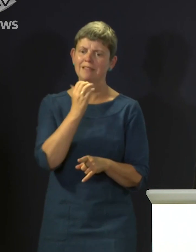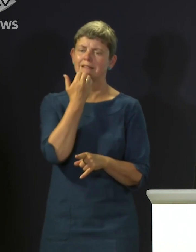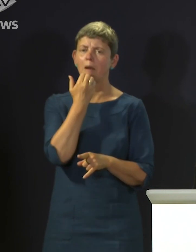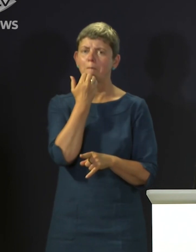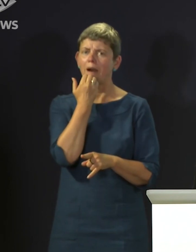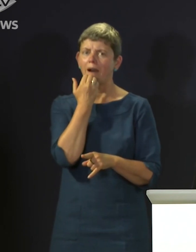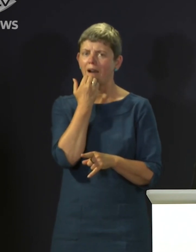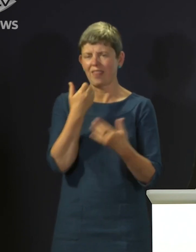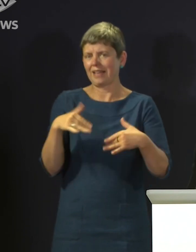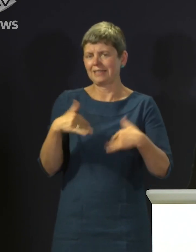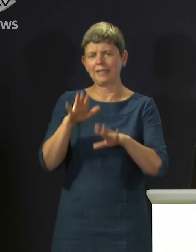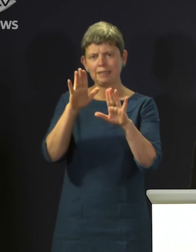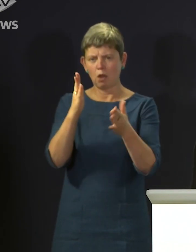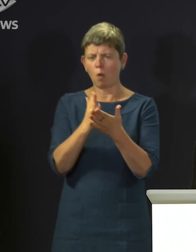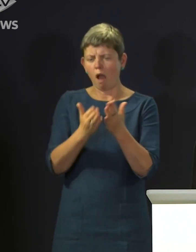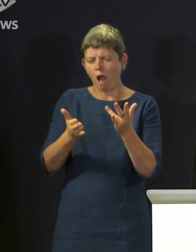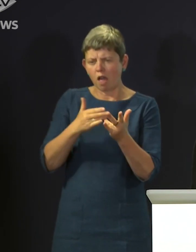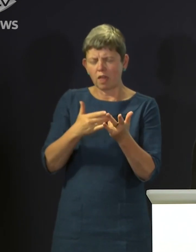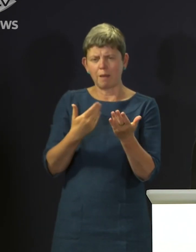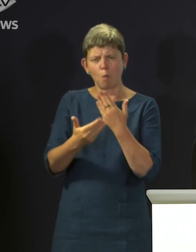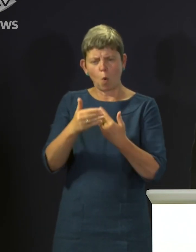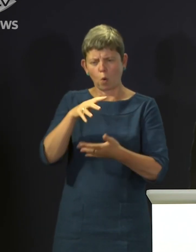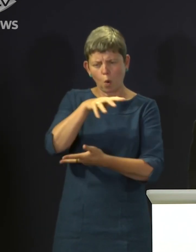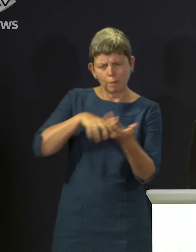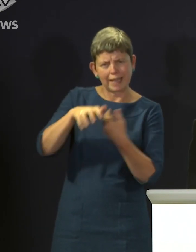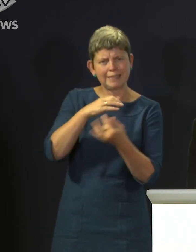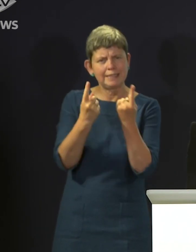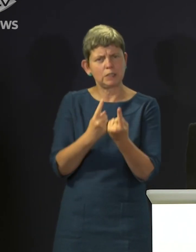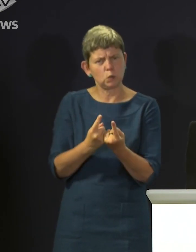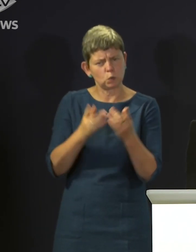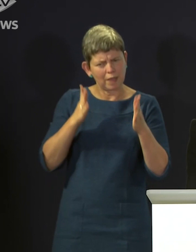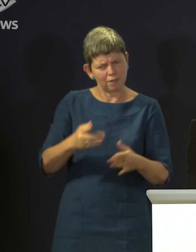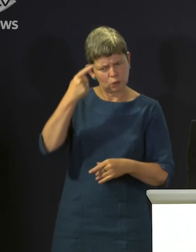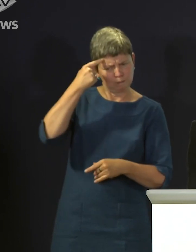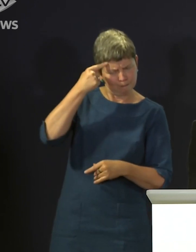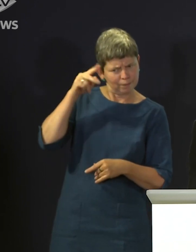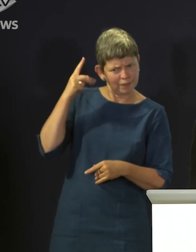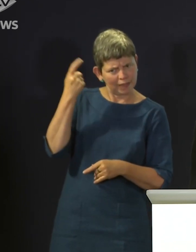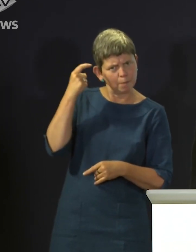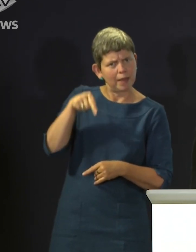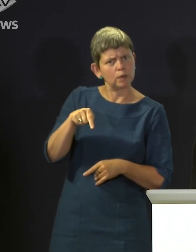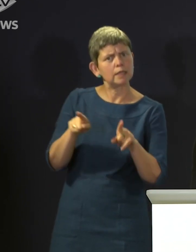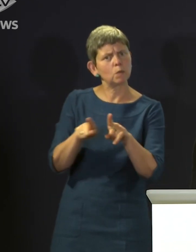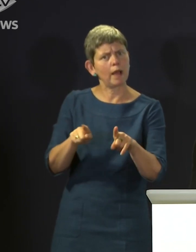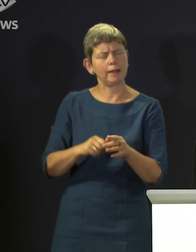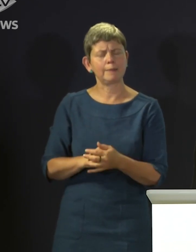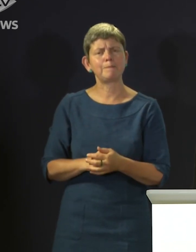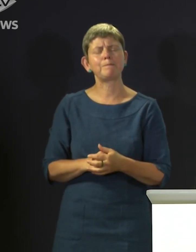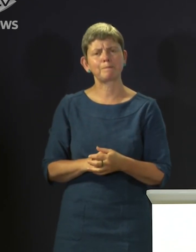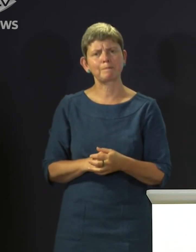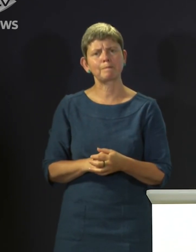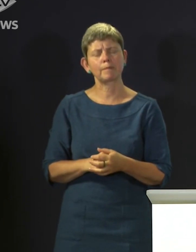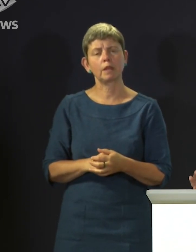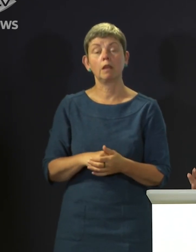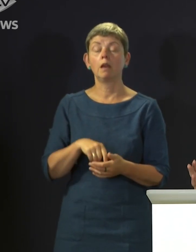more complex, and it's the detailed analysis that we must try to base decisions on. For example, while the